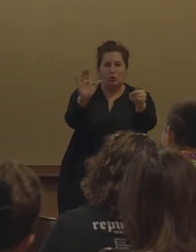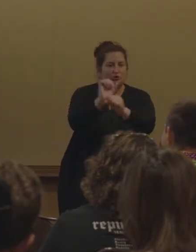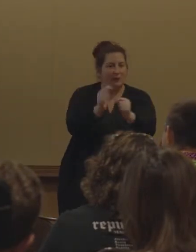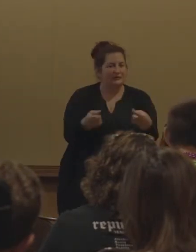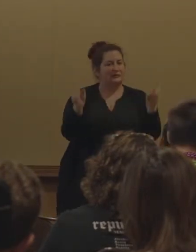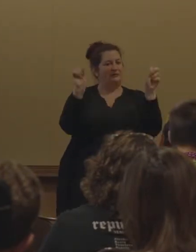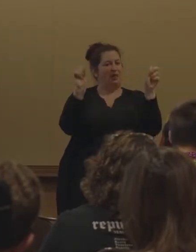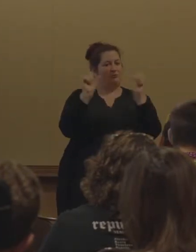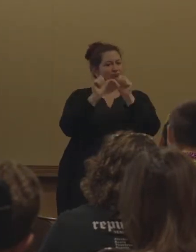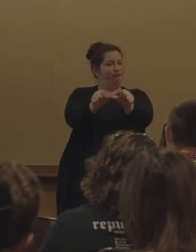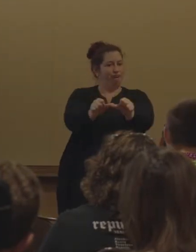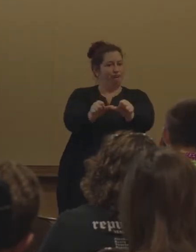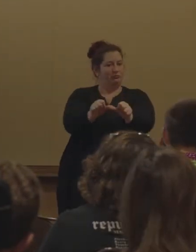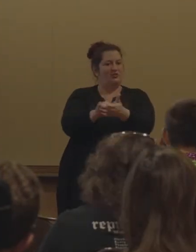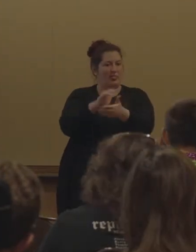that process?